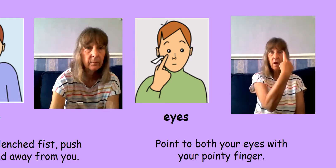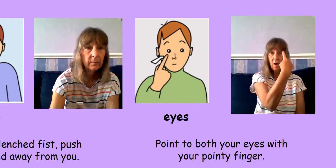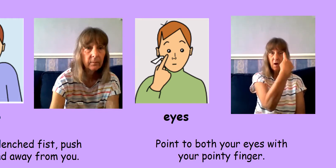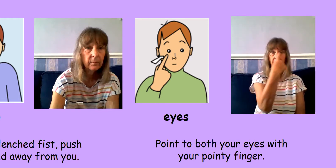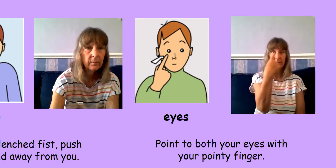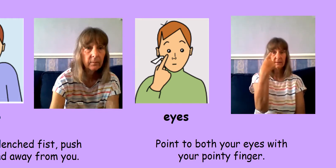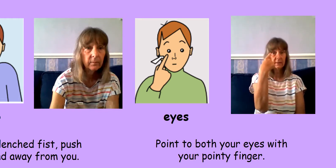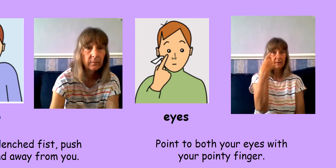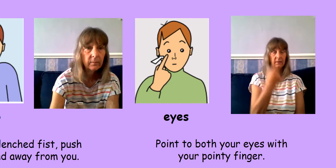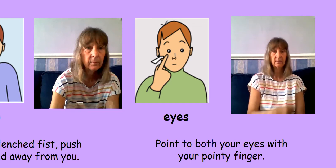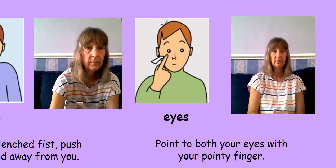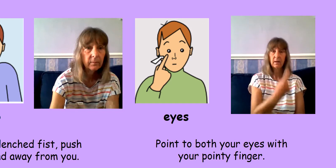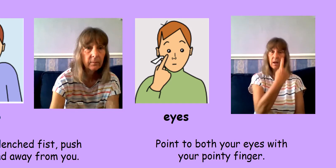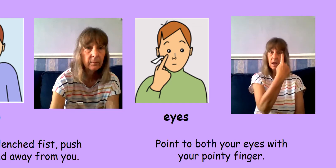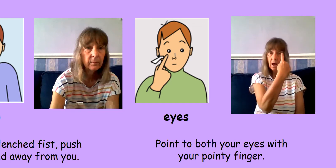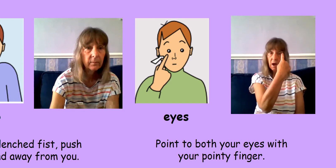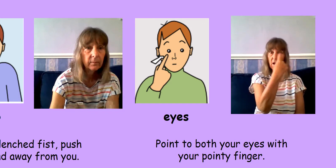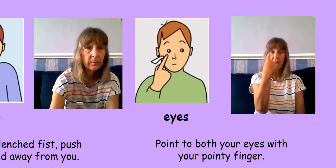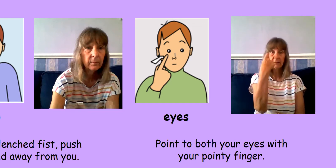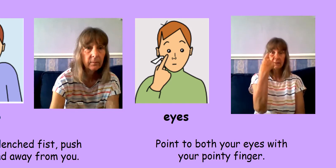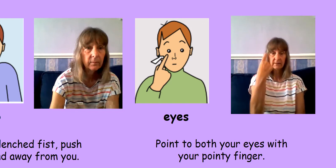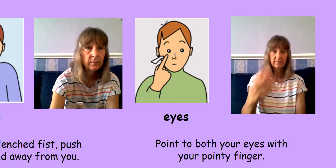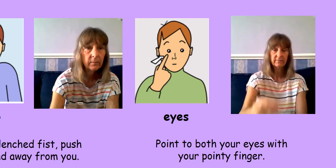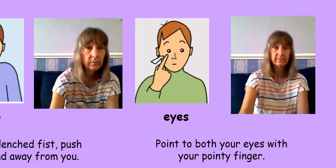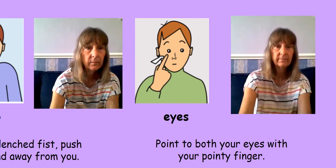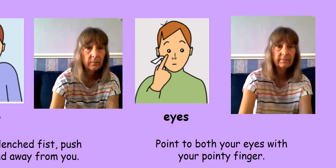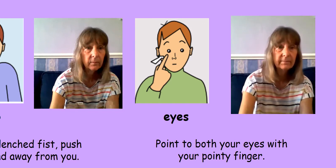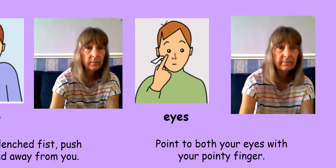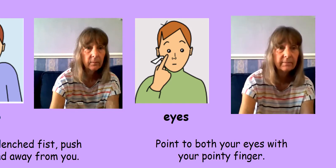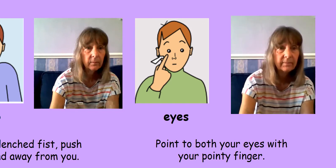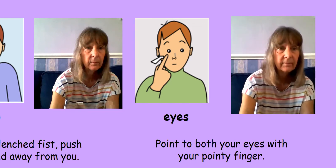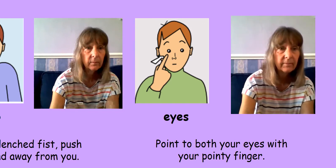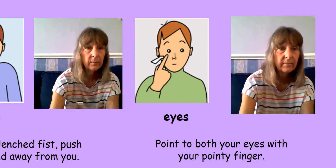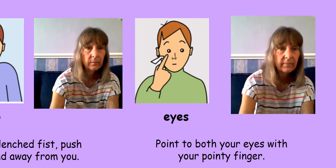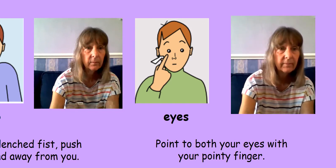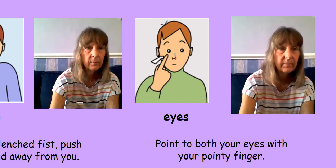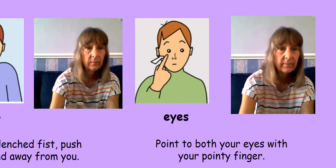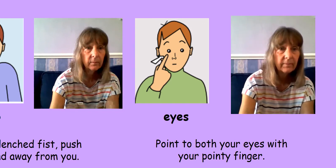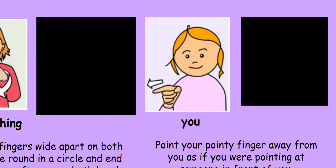yourself. Eyes. Eyes.